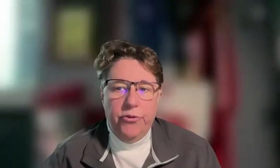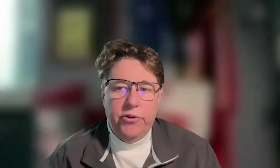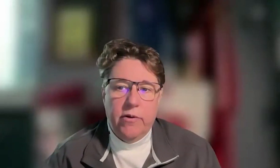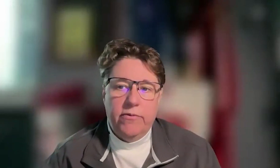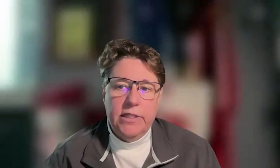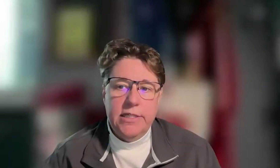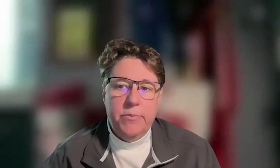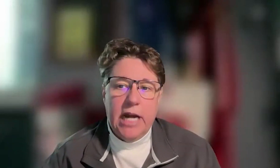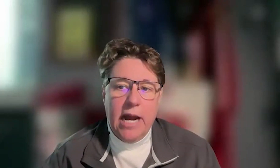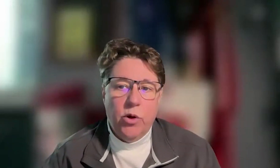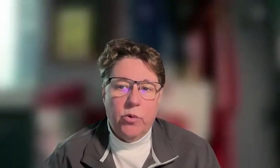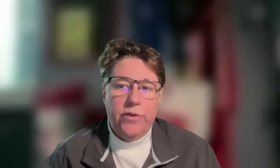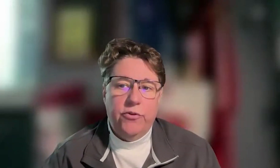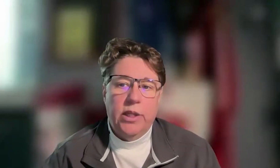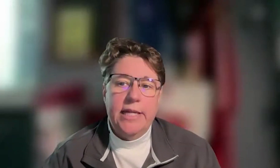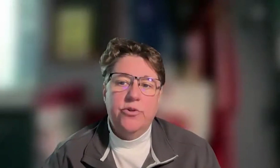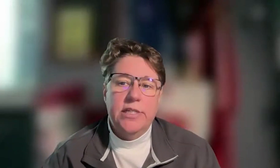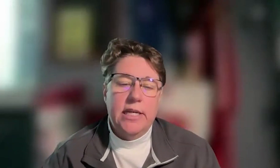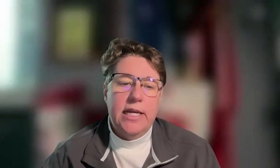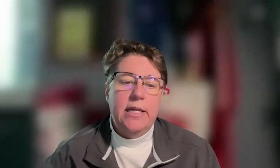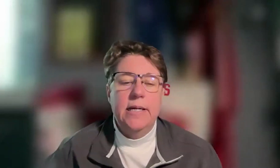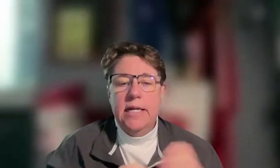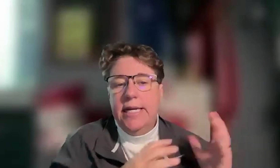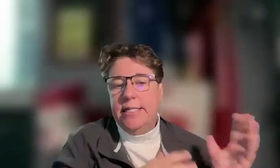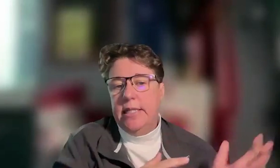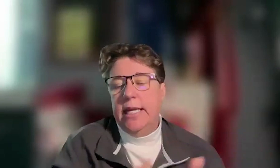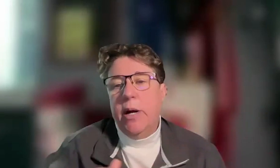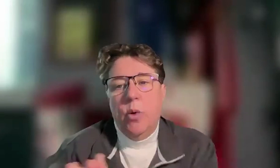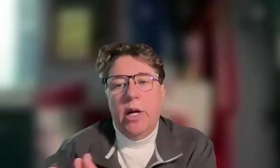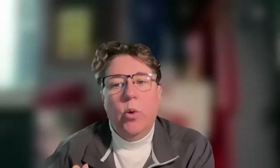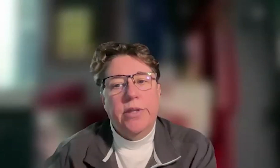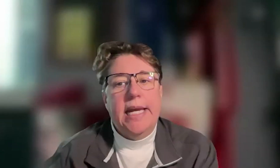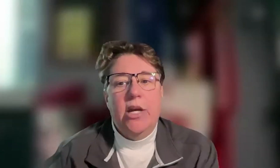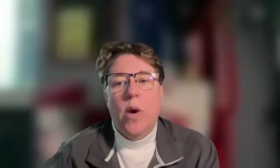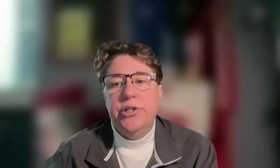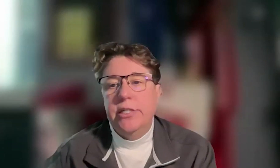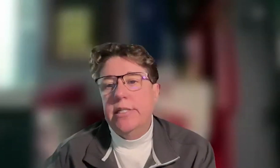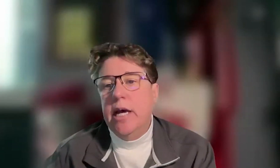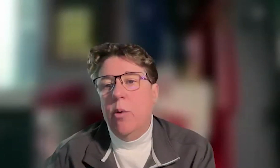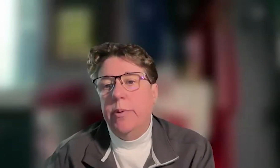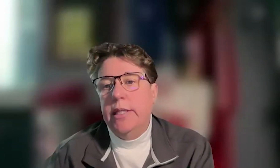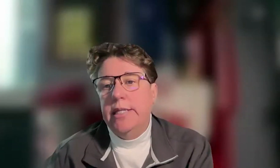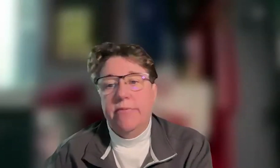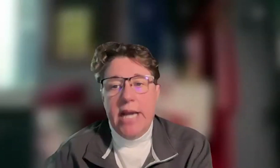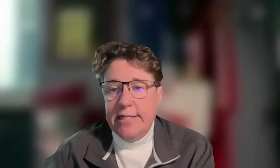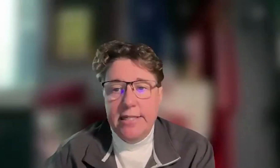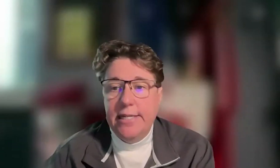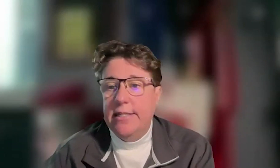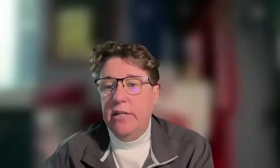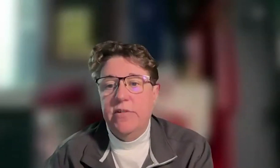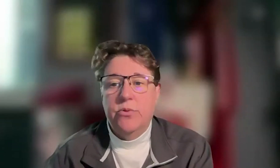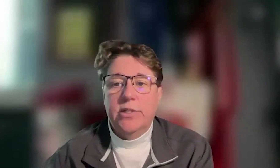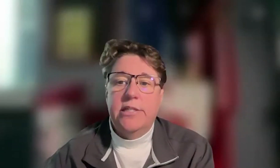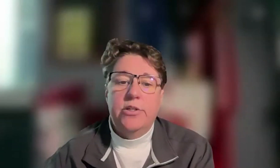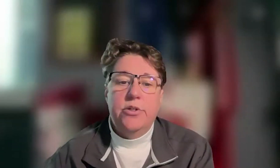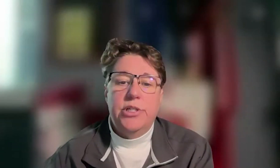where most of the team that I work with is really interested in, is to think about what are the key questions to help the different